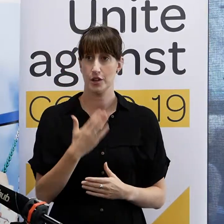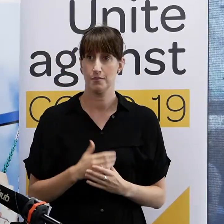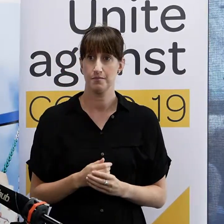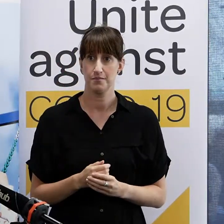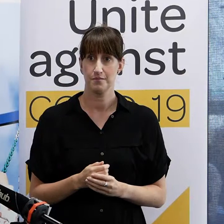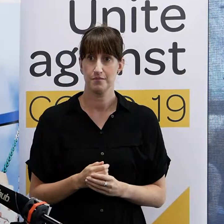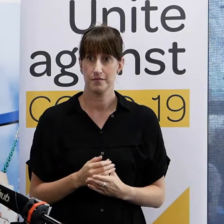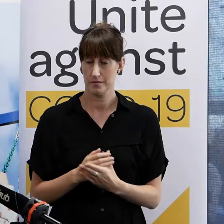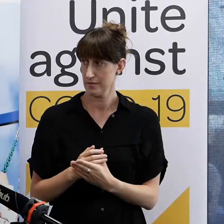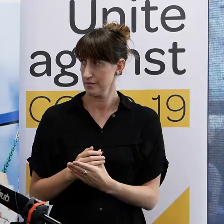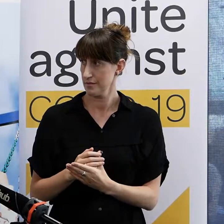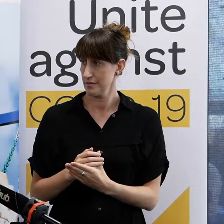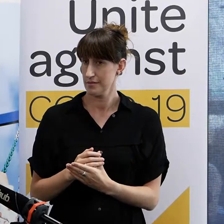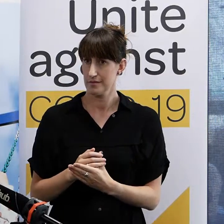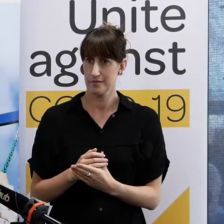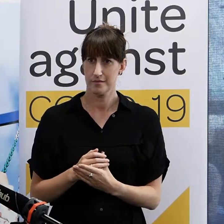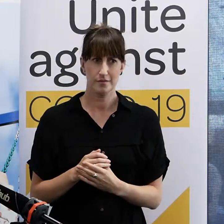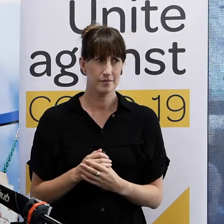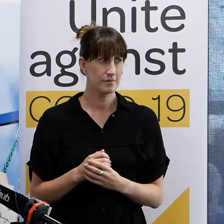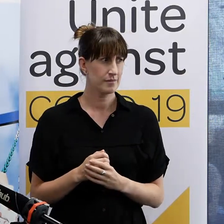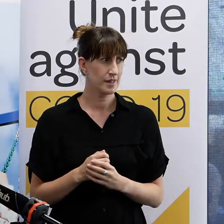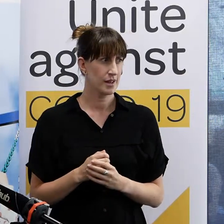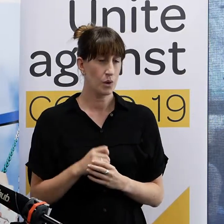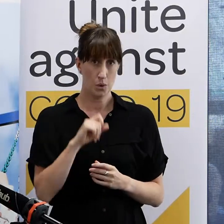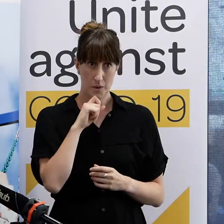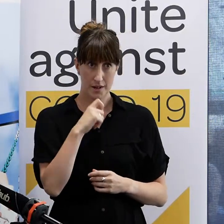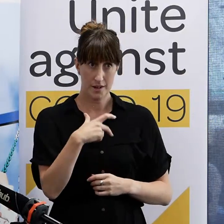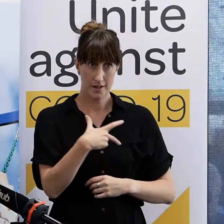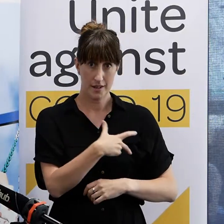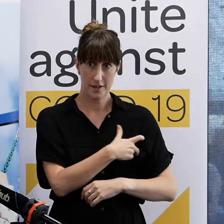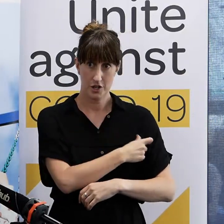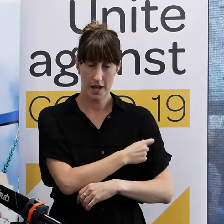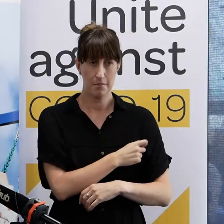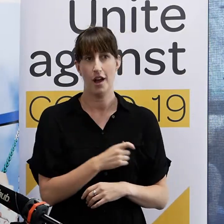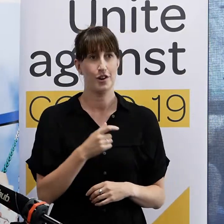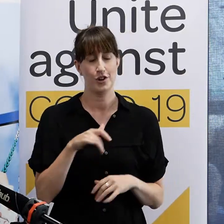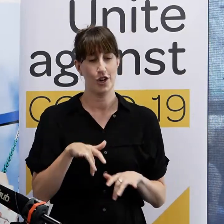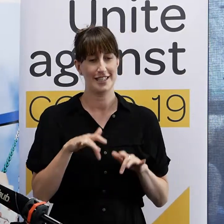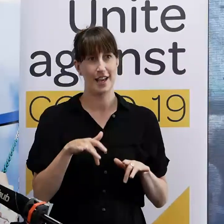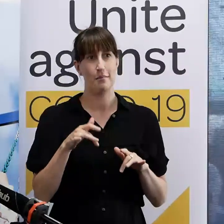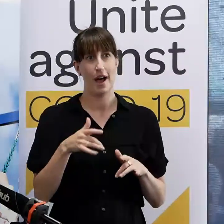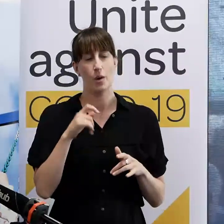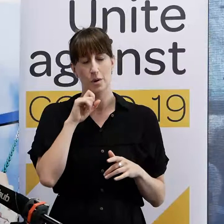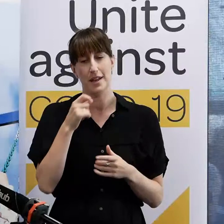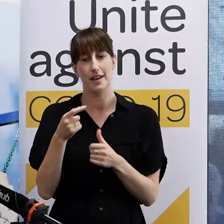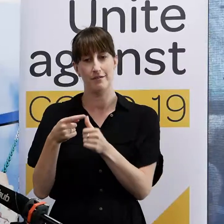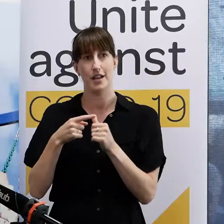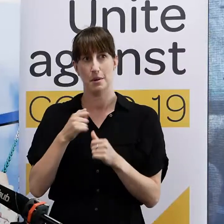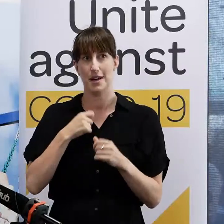Yeah. Not yet. I'll be advised by my team on the best date for that. Thanks very much. Have a good weekend.